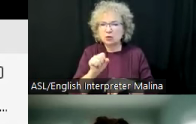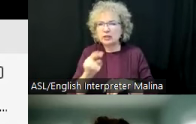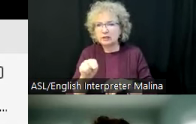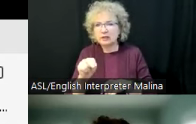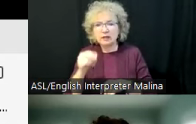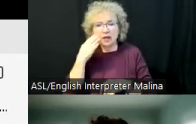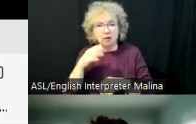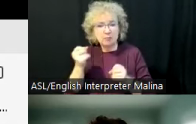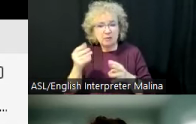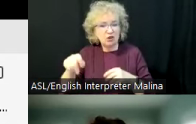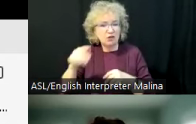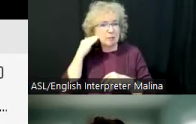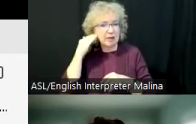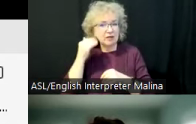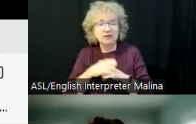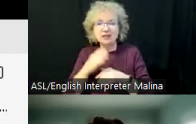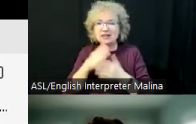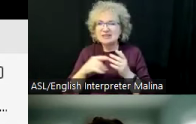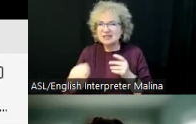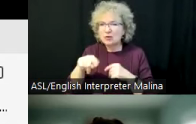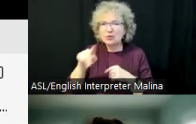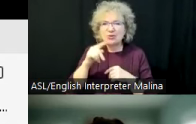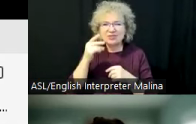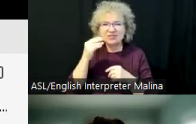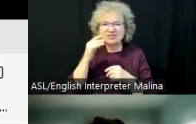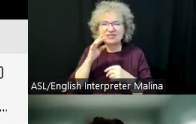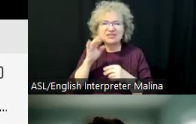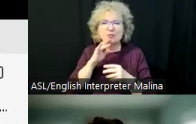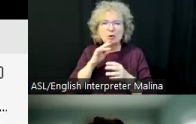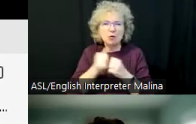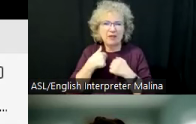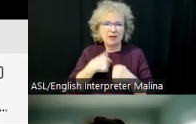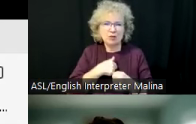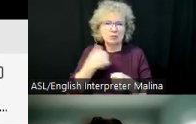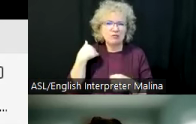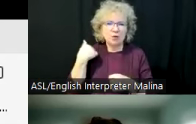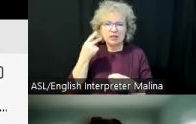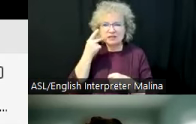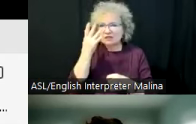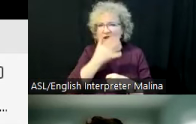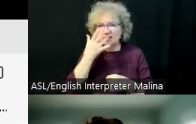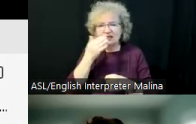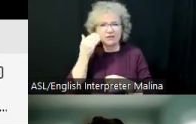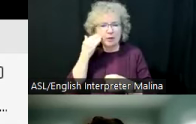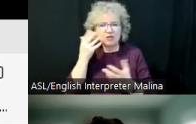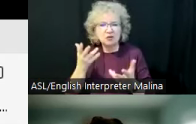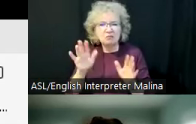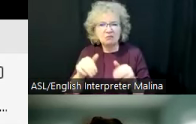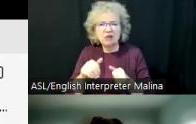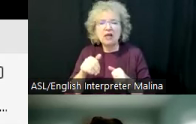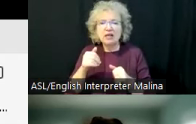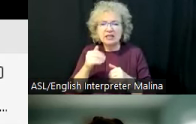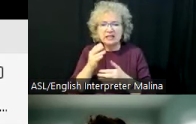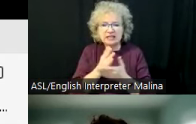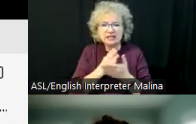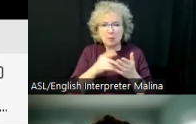I know some of you we've spoken before. I'm seeing a lot of campus basic needs folks here and partners for hunger free Oregon and so forth. So I realize some